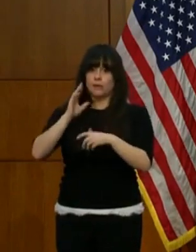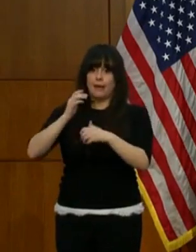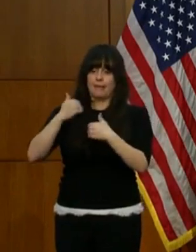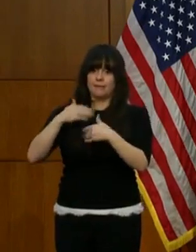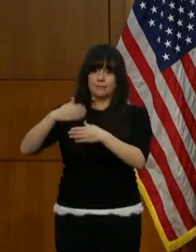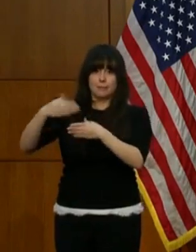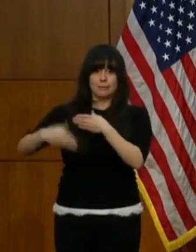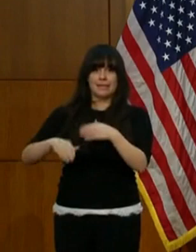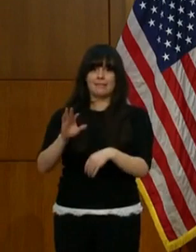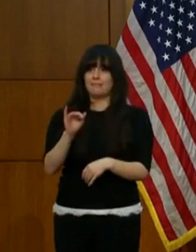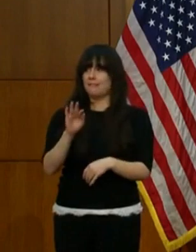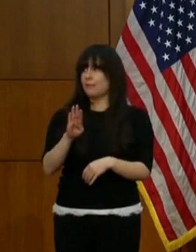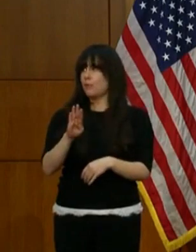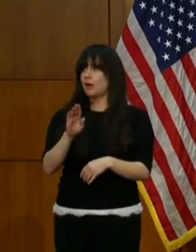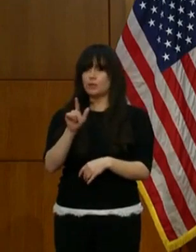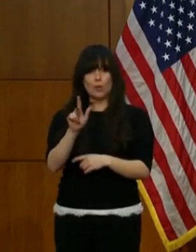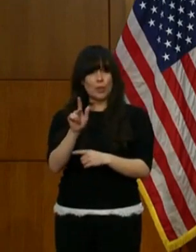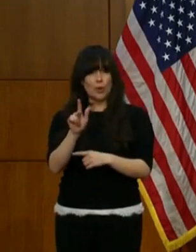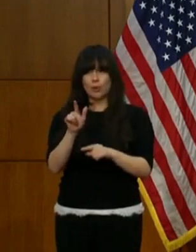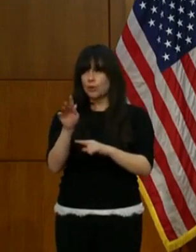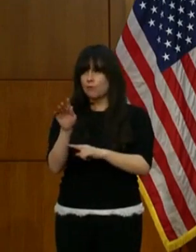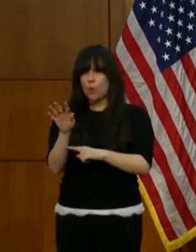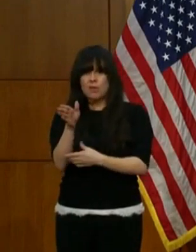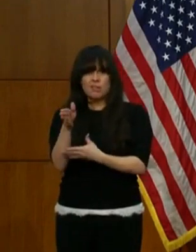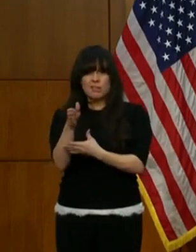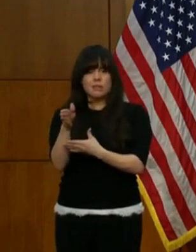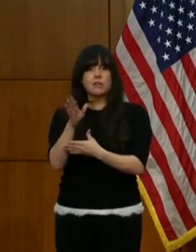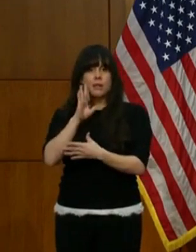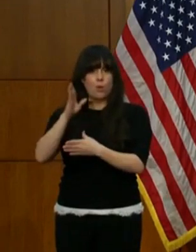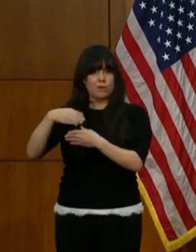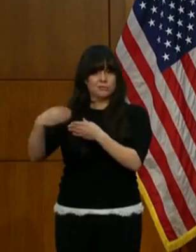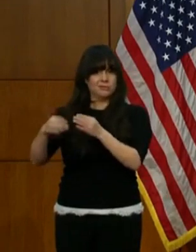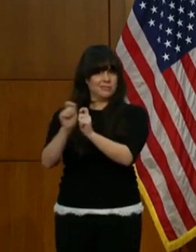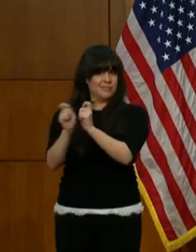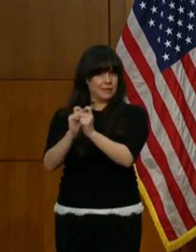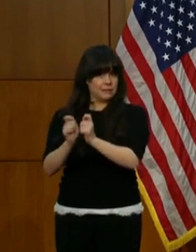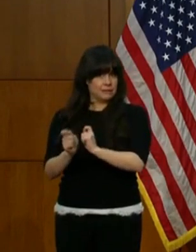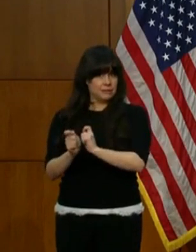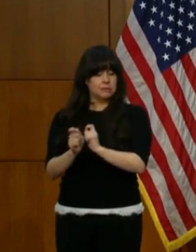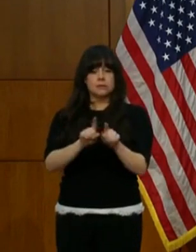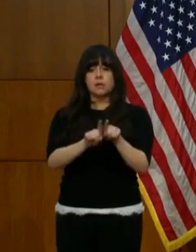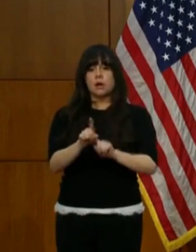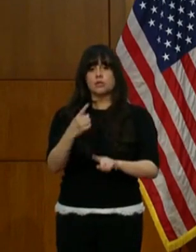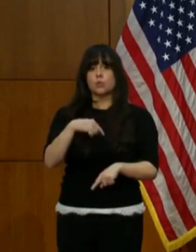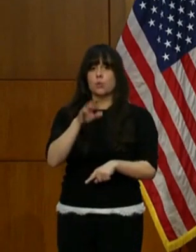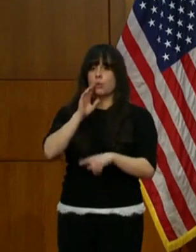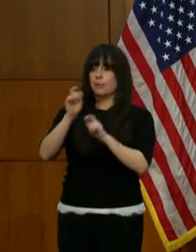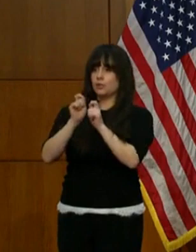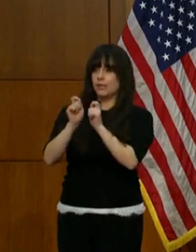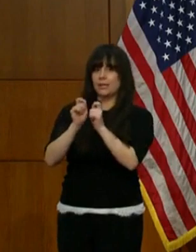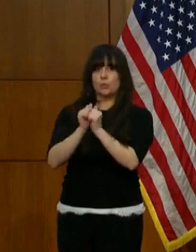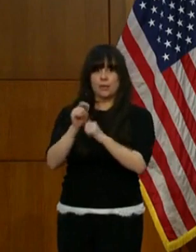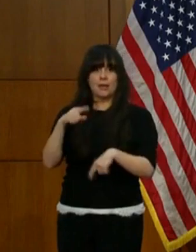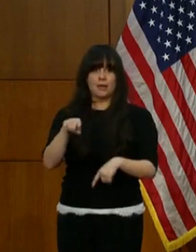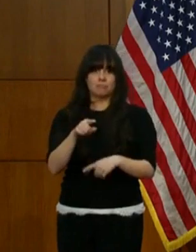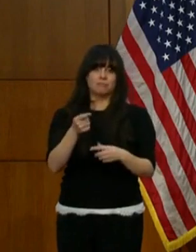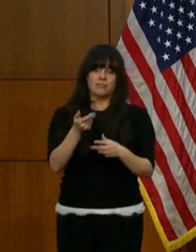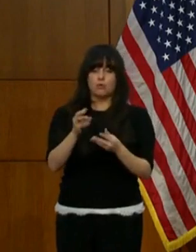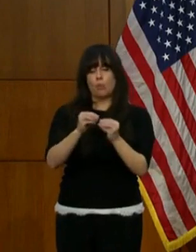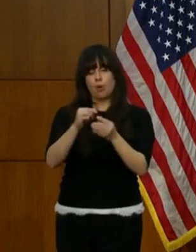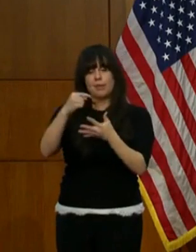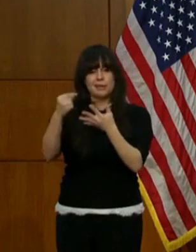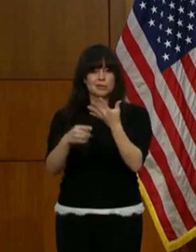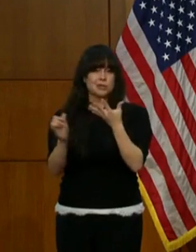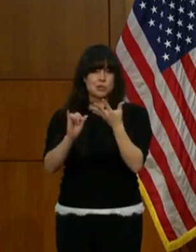that fix. And there's a couple of other things that we're tweaking with the vendor. We hope that will be updated and that will